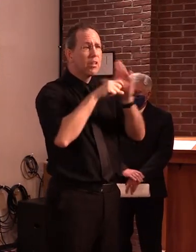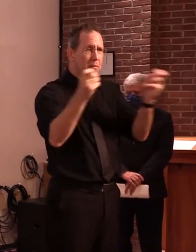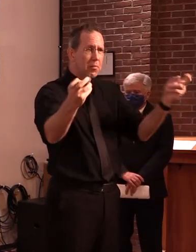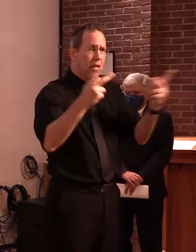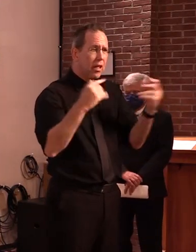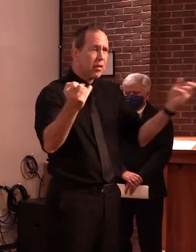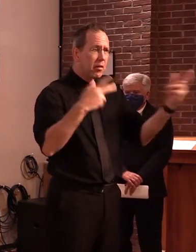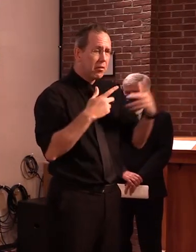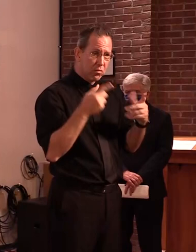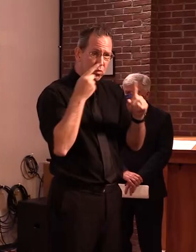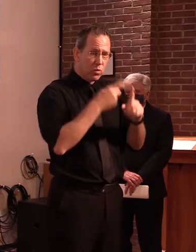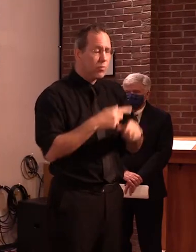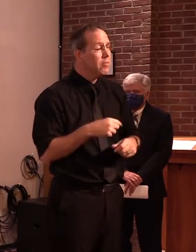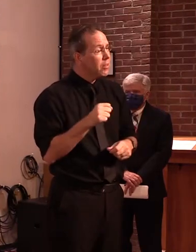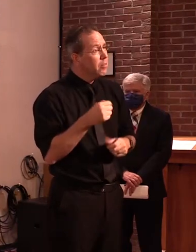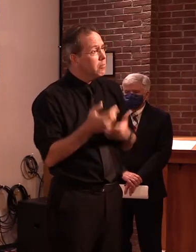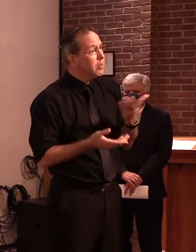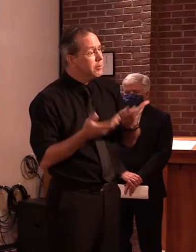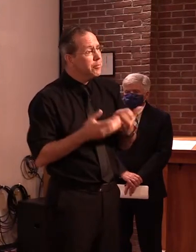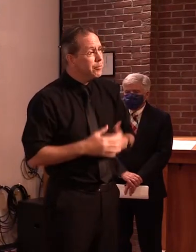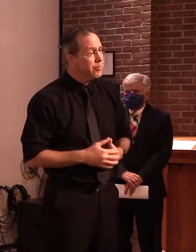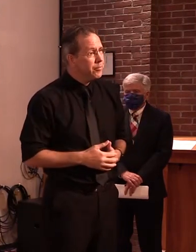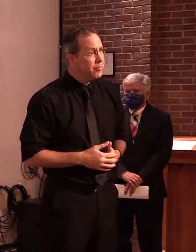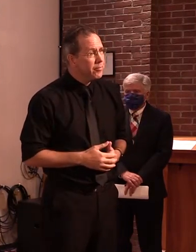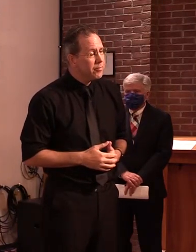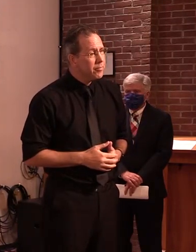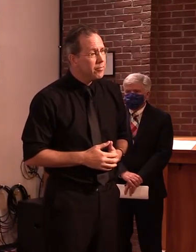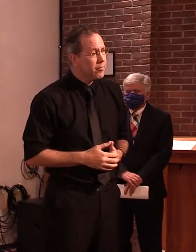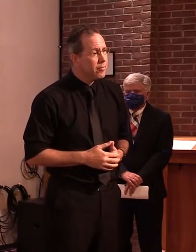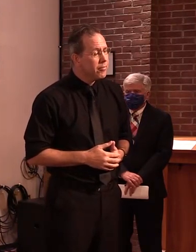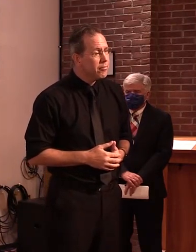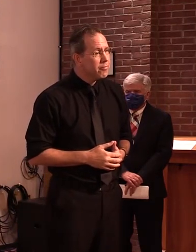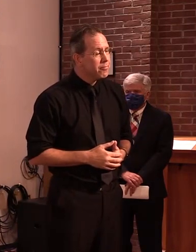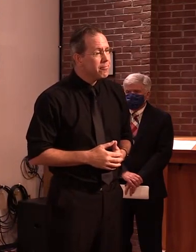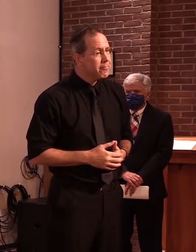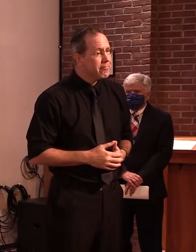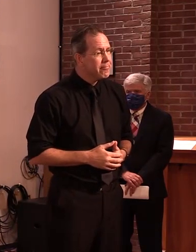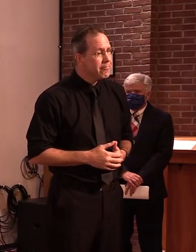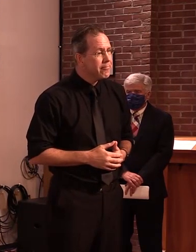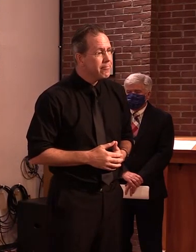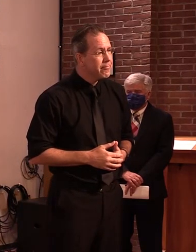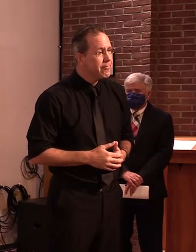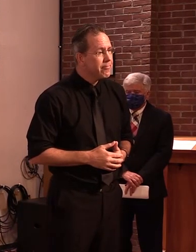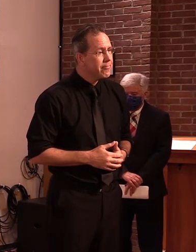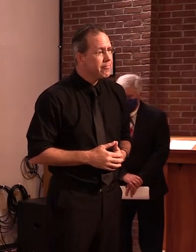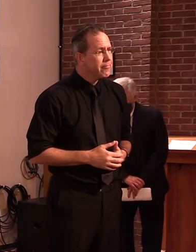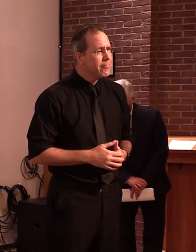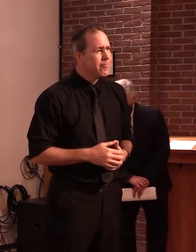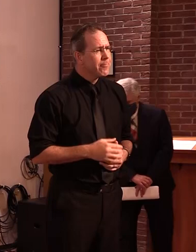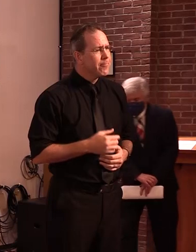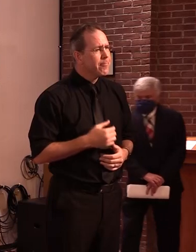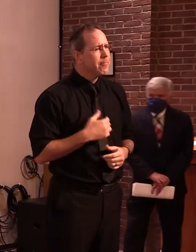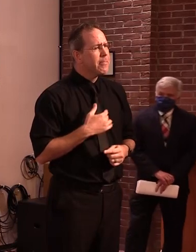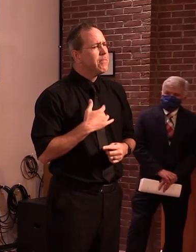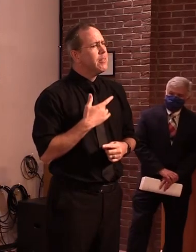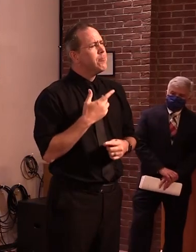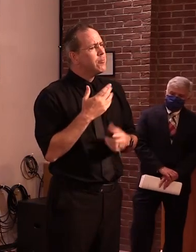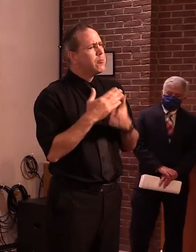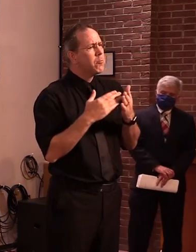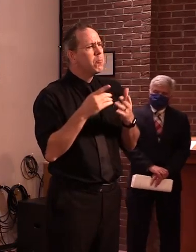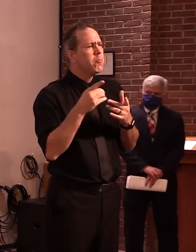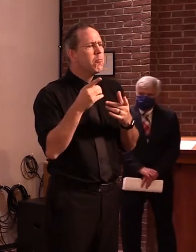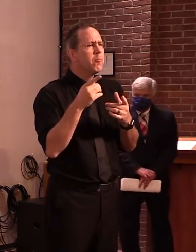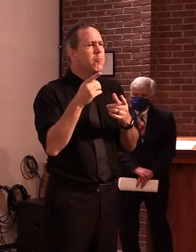possibly, Kevin, it could. Well, I would advocate that we need a modernization of the facilities themselves. I